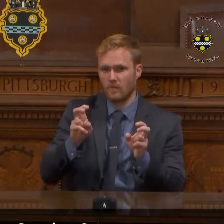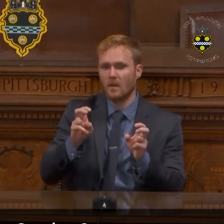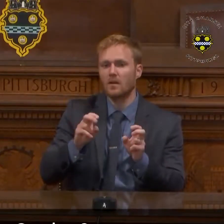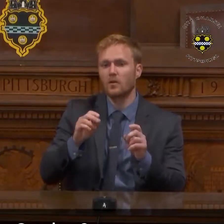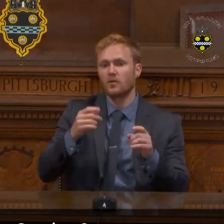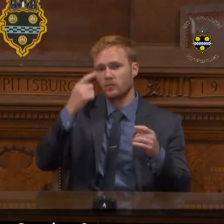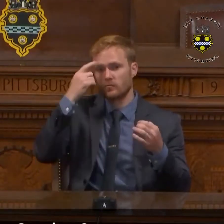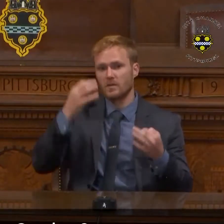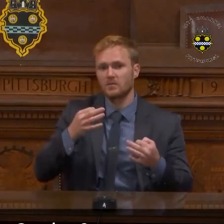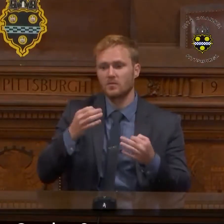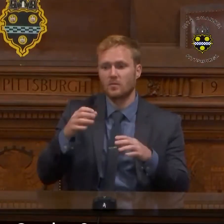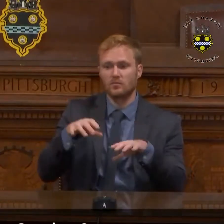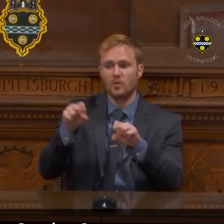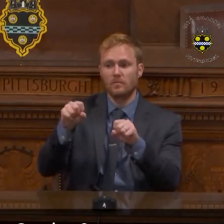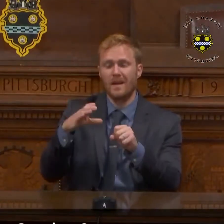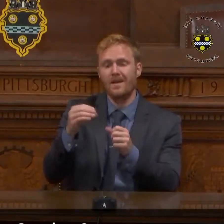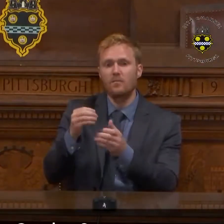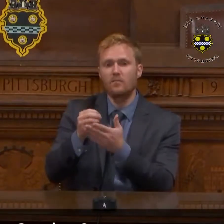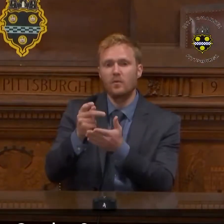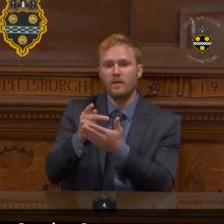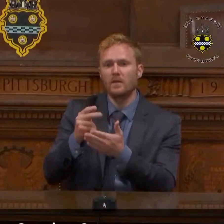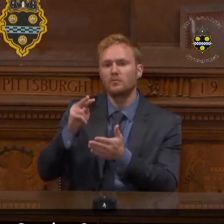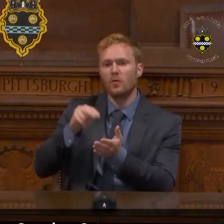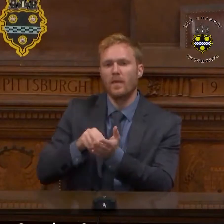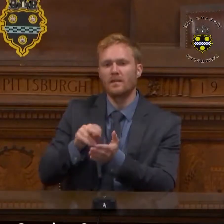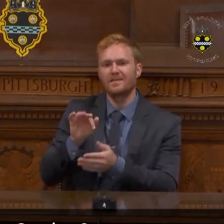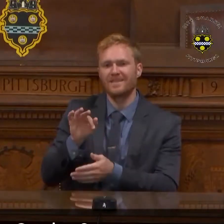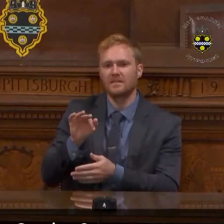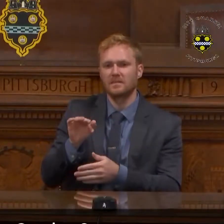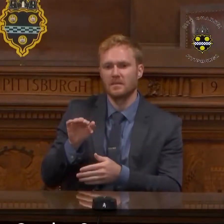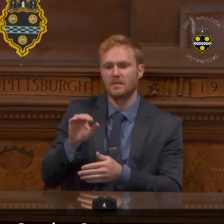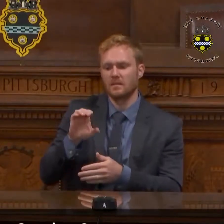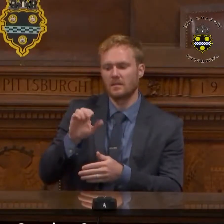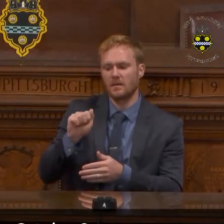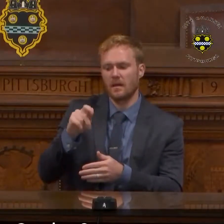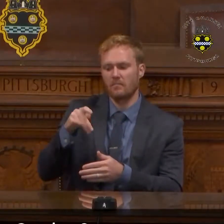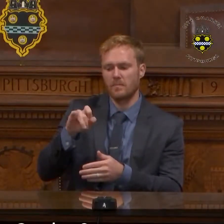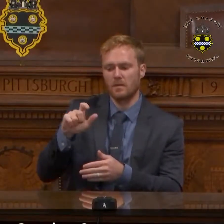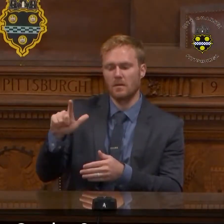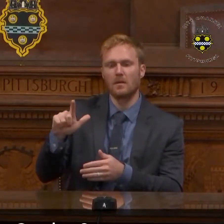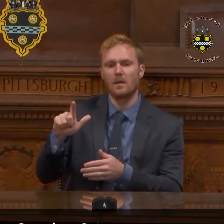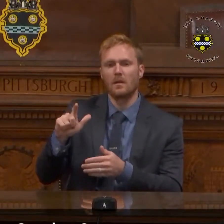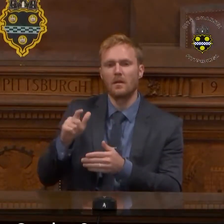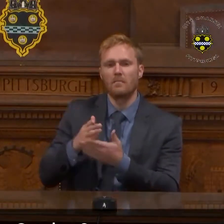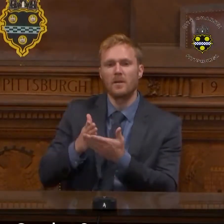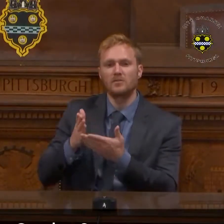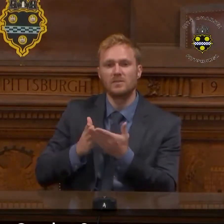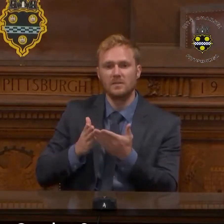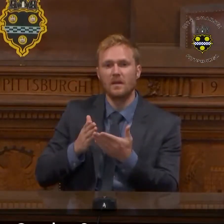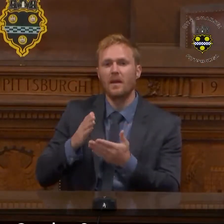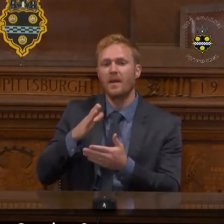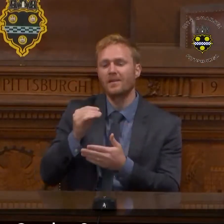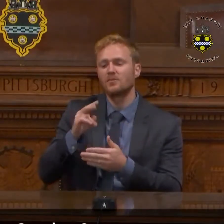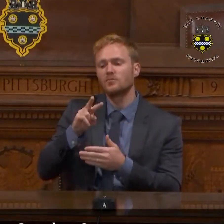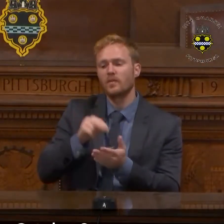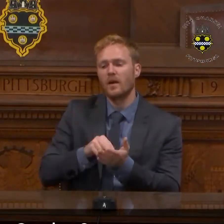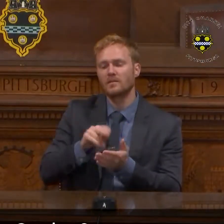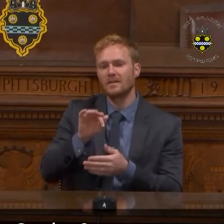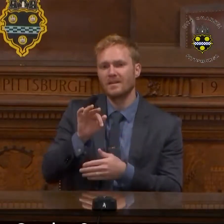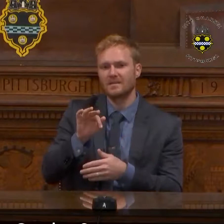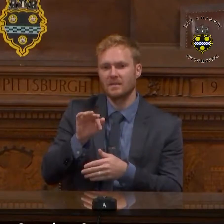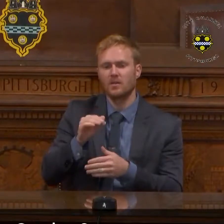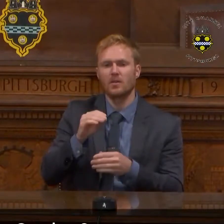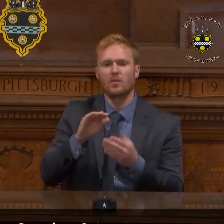resolution adopting and approving the 2019 capital budget and the 2019 community development